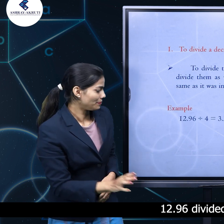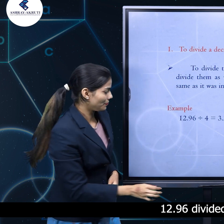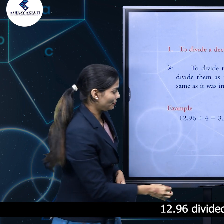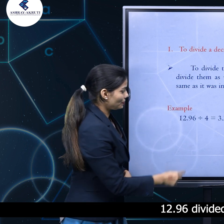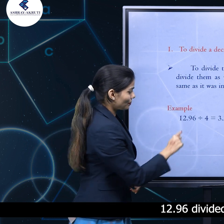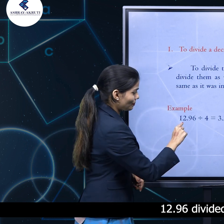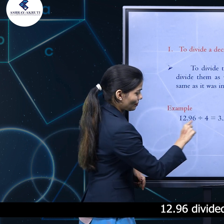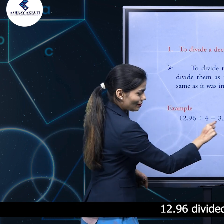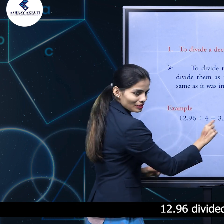12.96 divided 4.